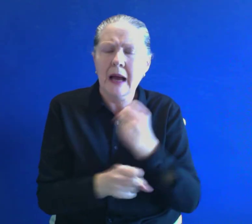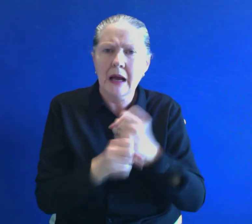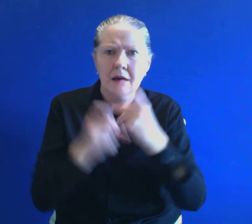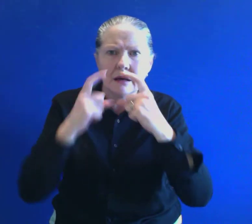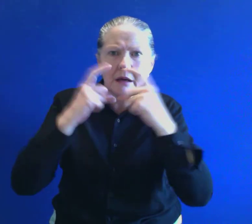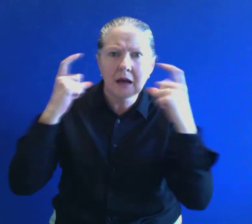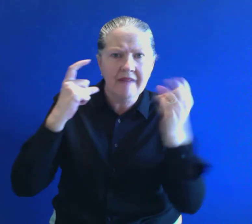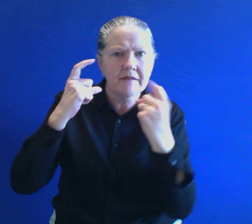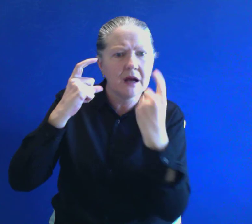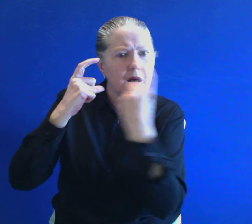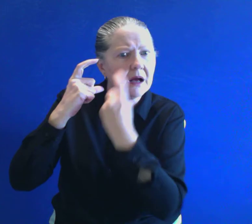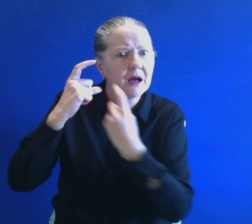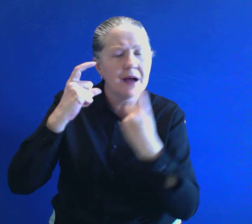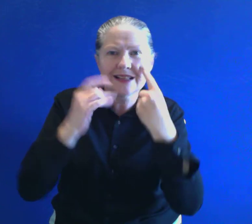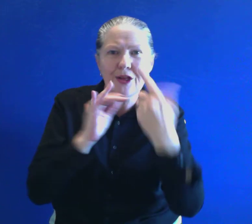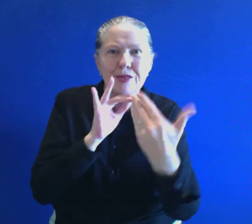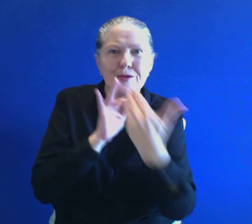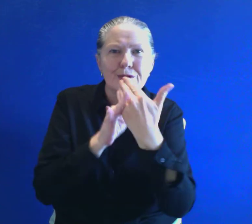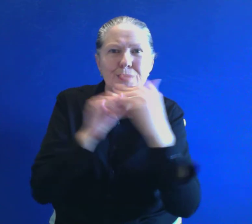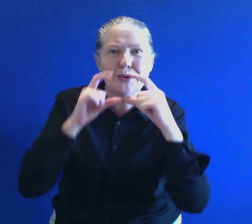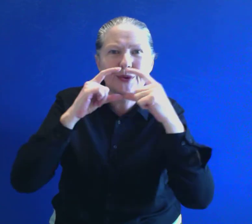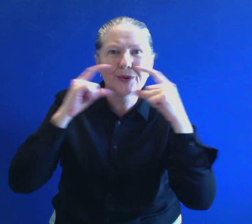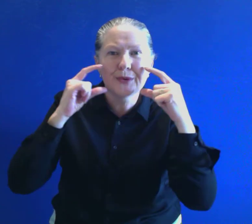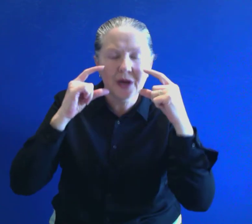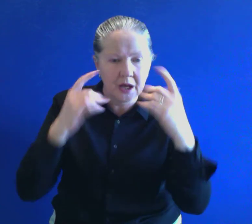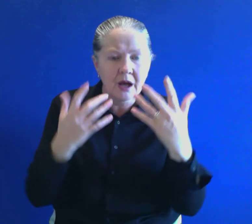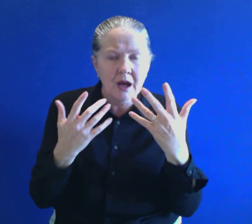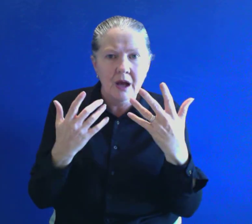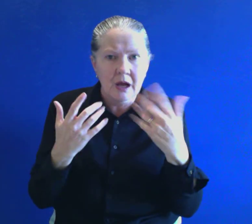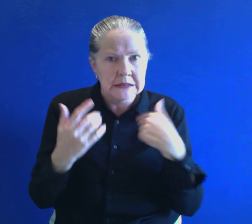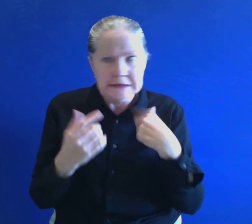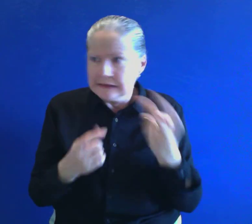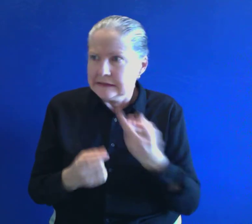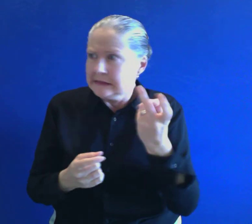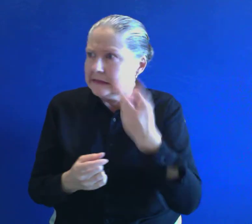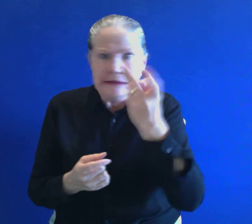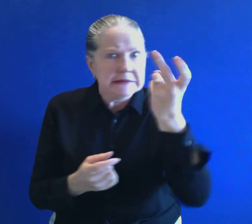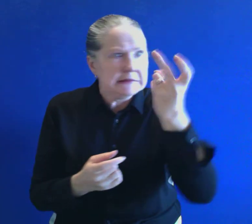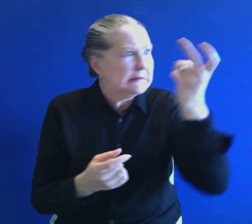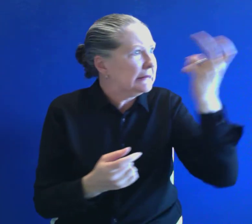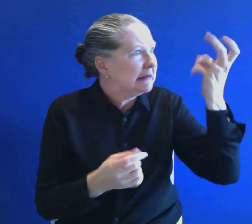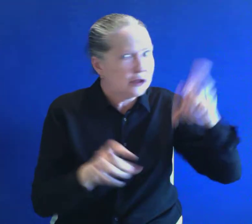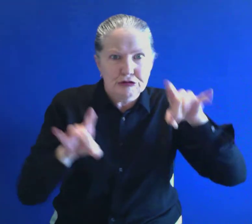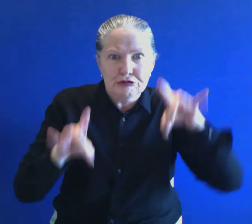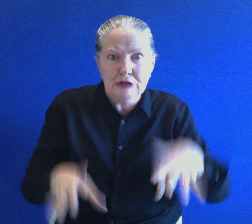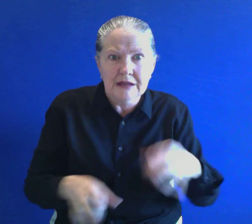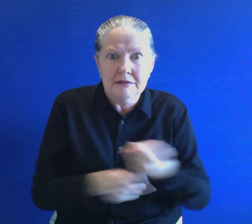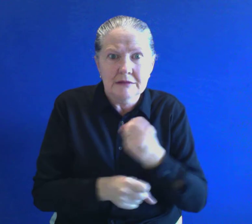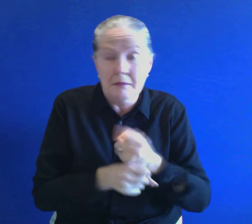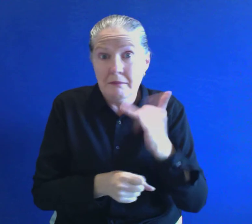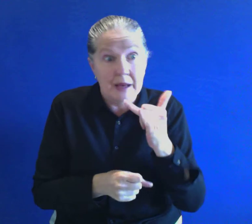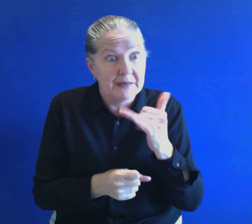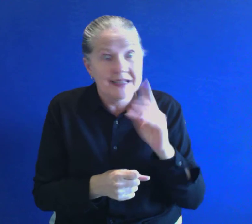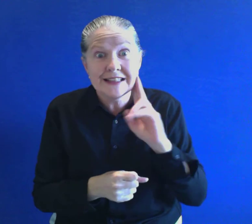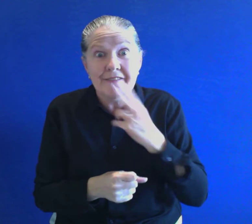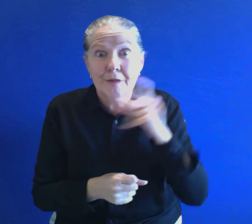little clear panels on them and I've been desperately trying to find an Australian supplier, preferably someone who's deaf so that we can sort of support